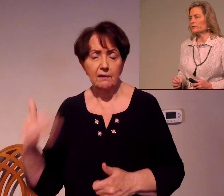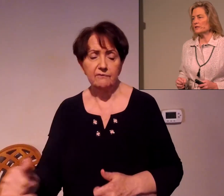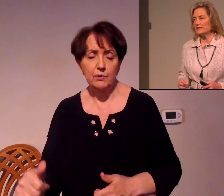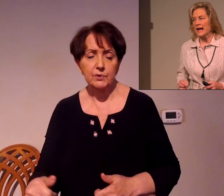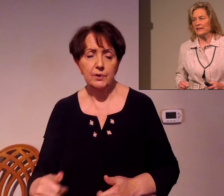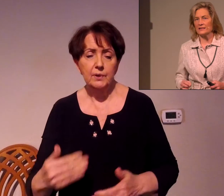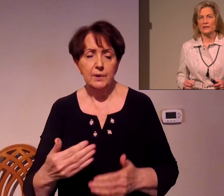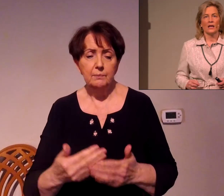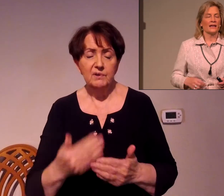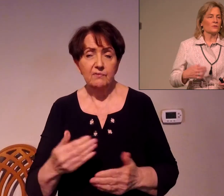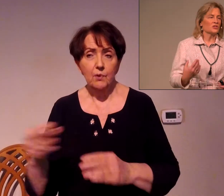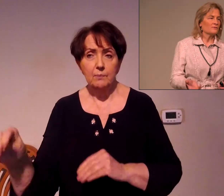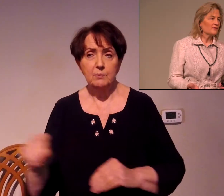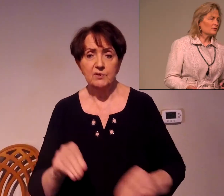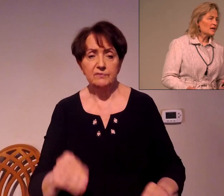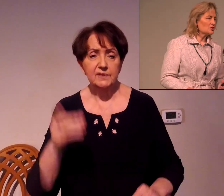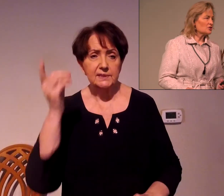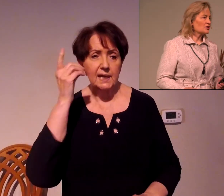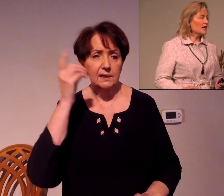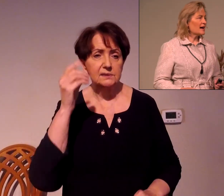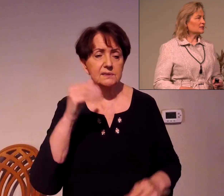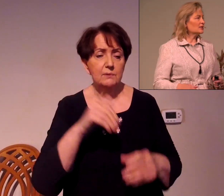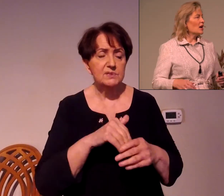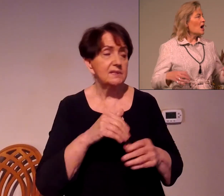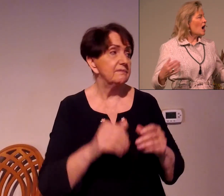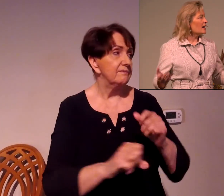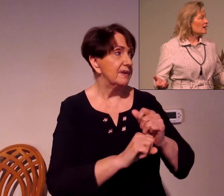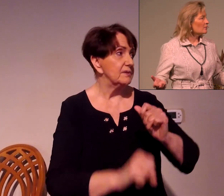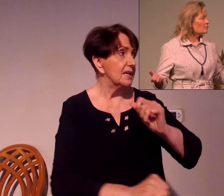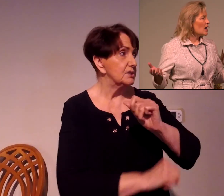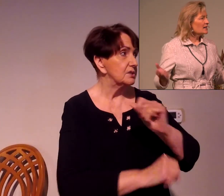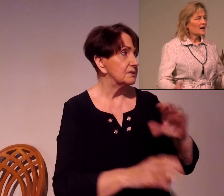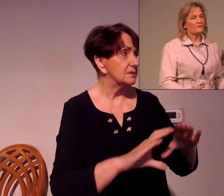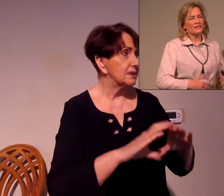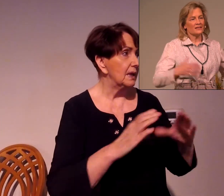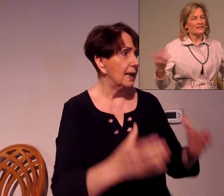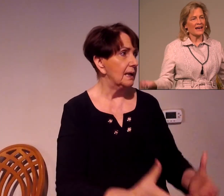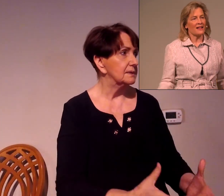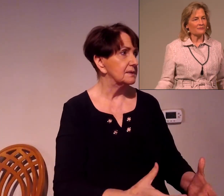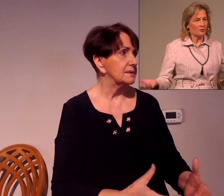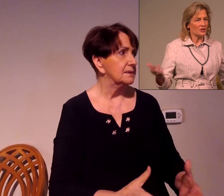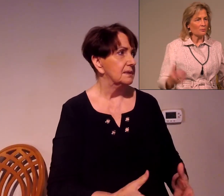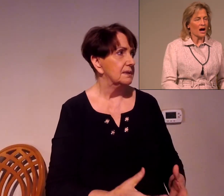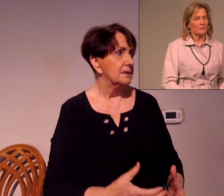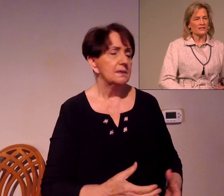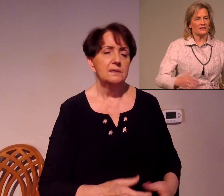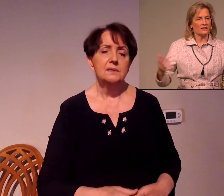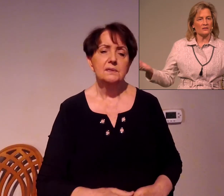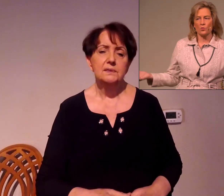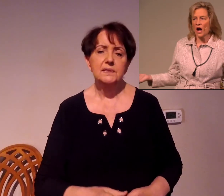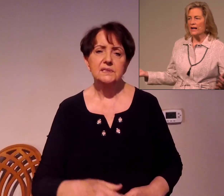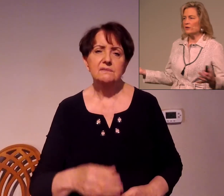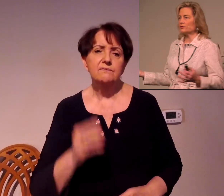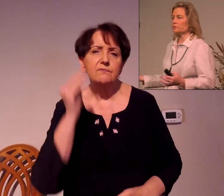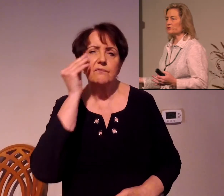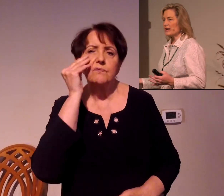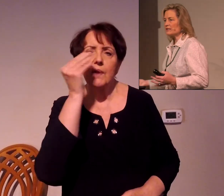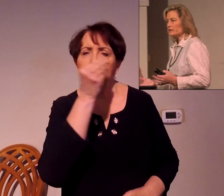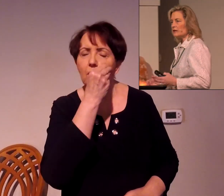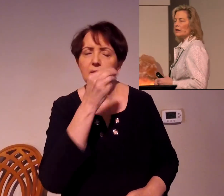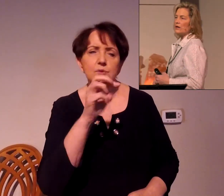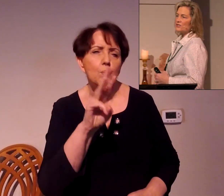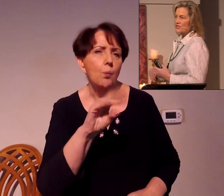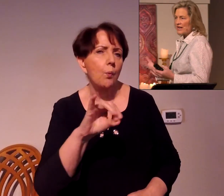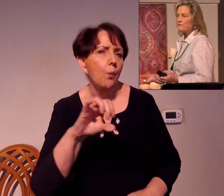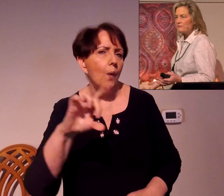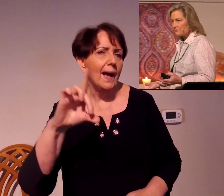before moving to Dallas, and I was in foundations class. I coveted these California poppies, these wild,